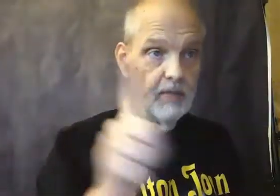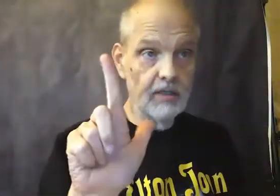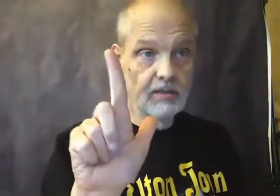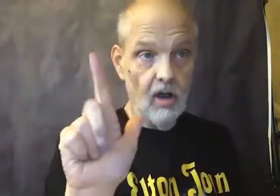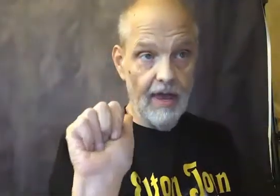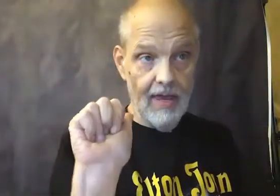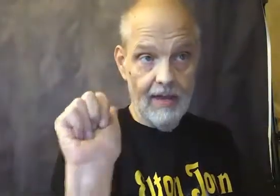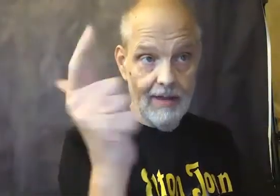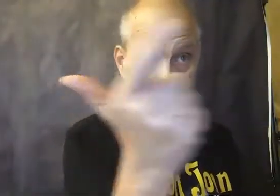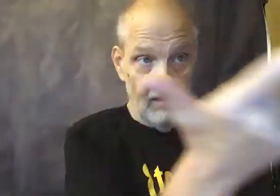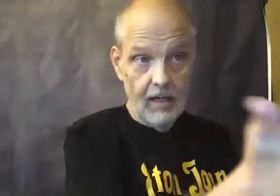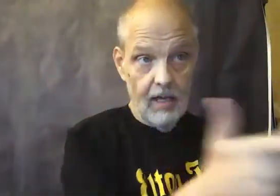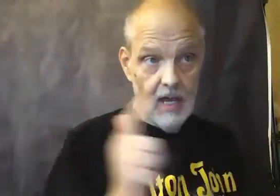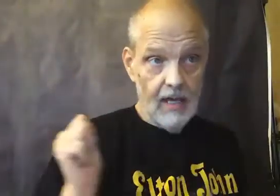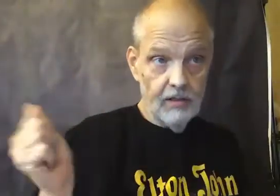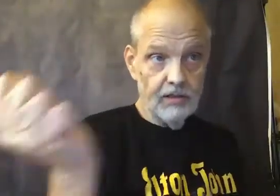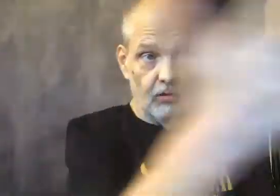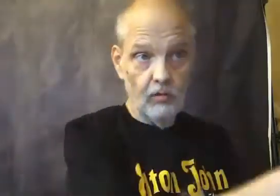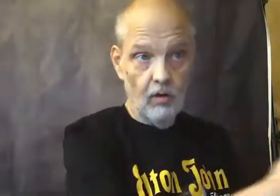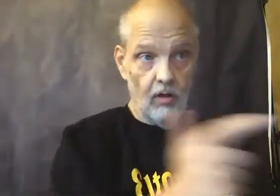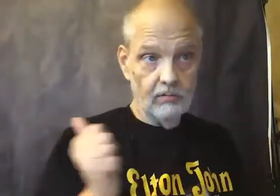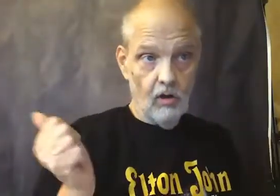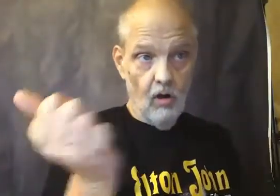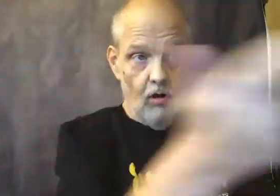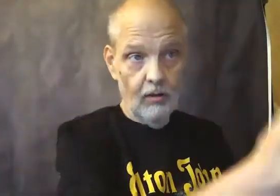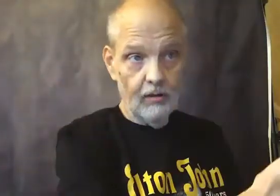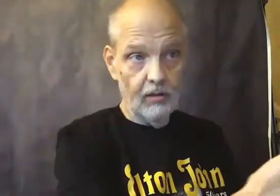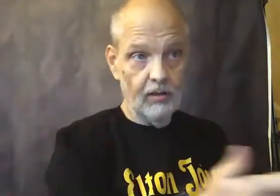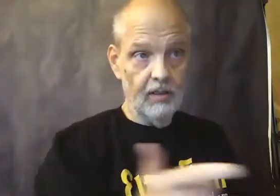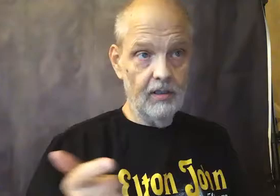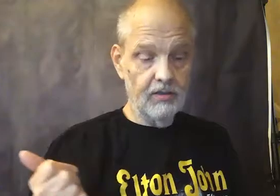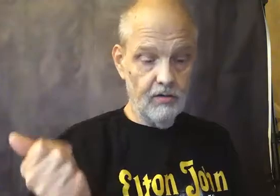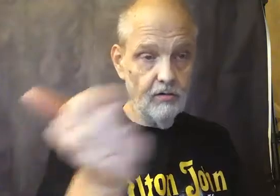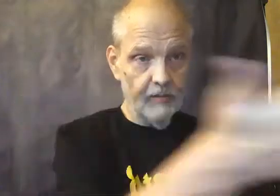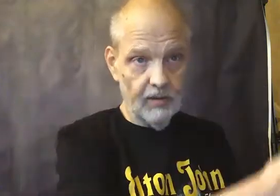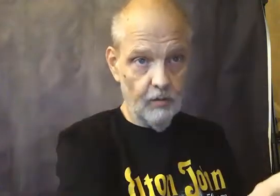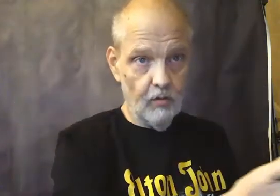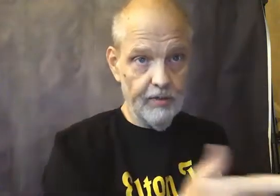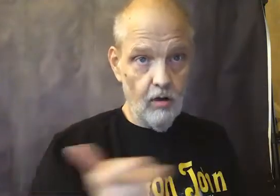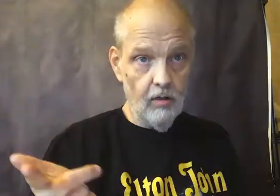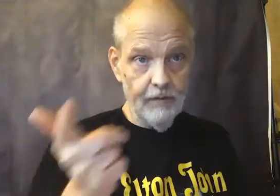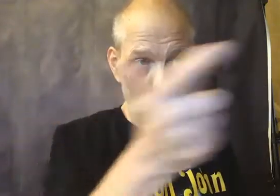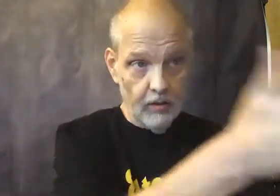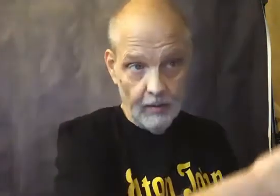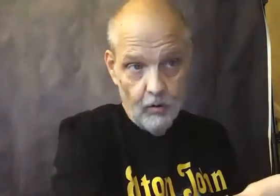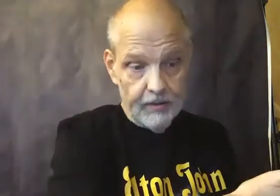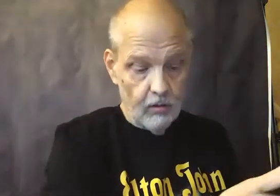it's ALL, and you just do all in a circle to incorporate all of you, like pointing to all of